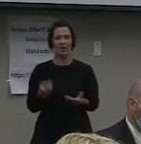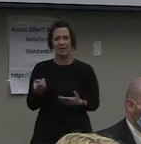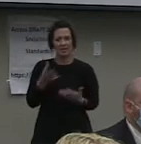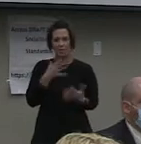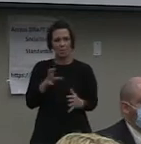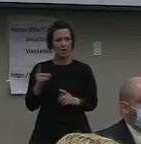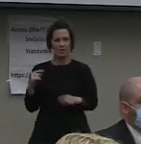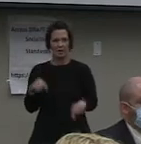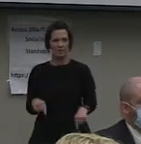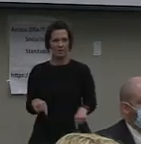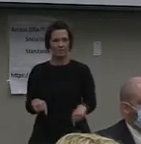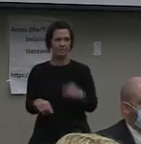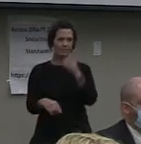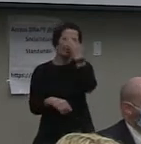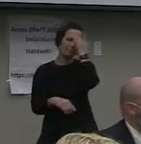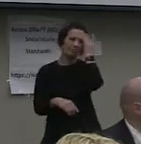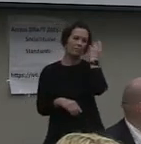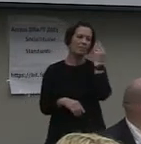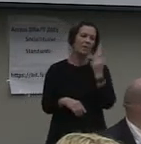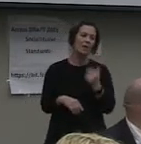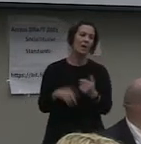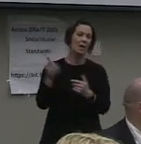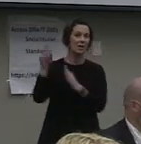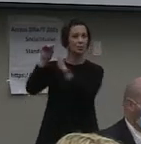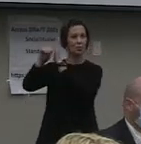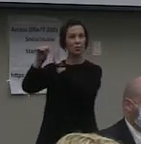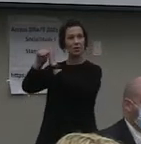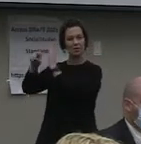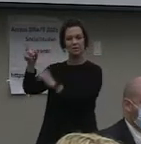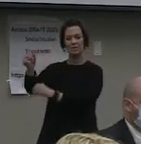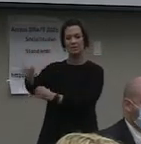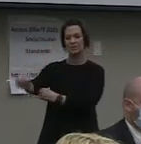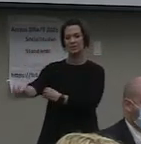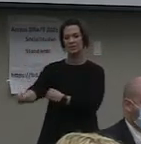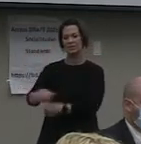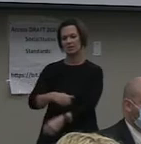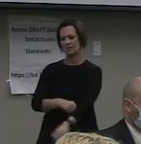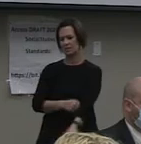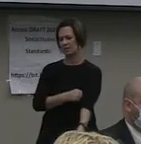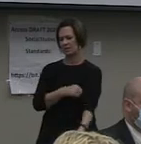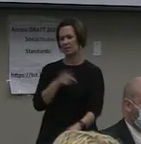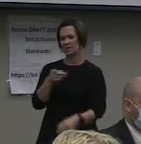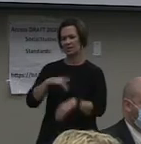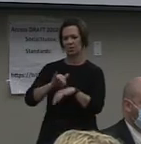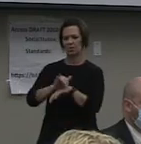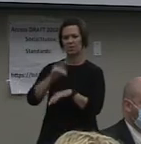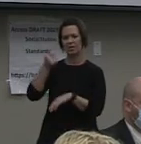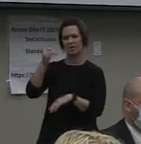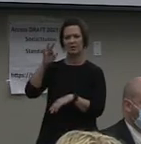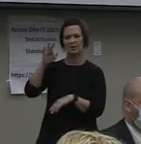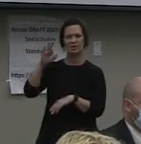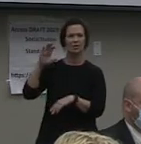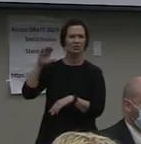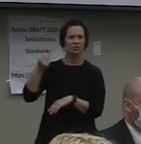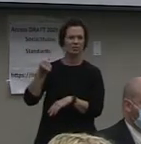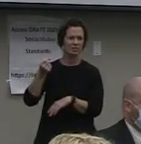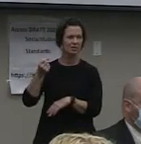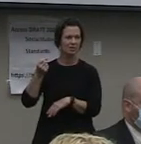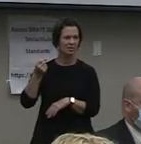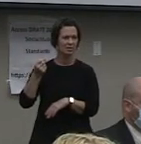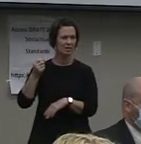had perhaps a majority of Italians, certainly very close to it in the year 1900. We might check that census to see.